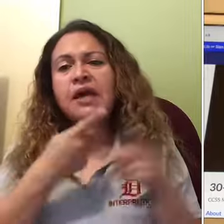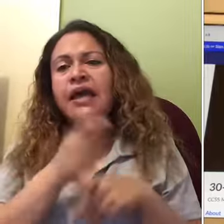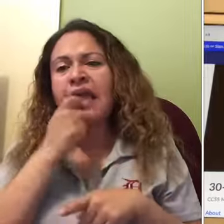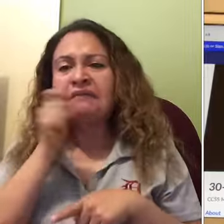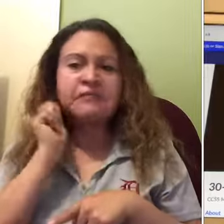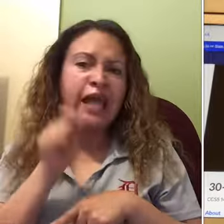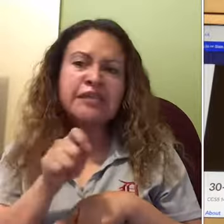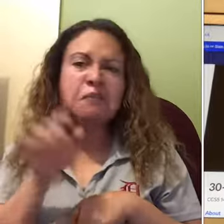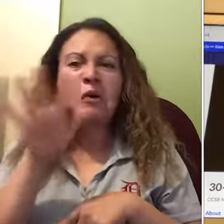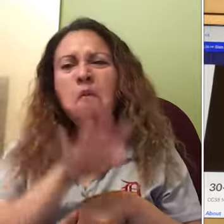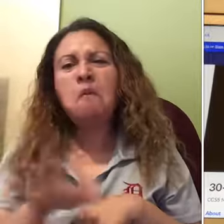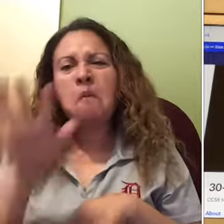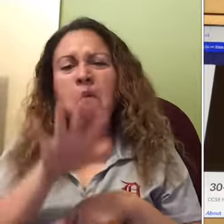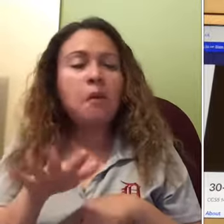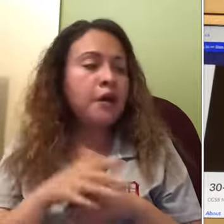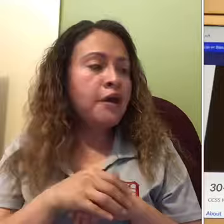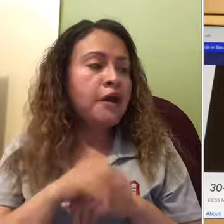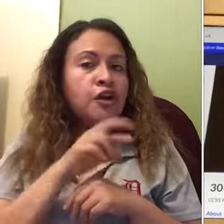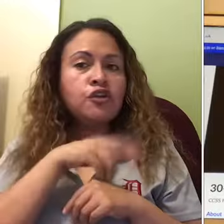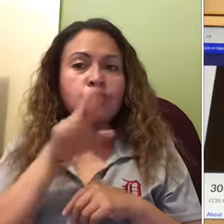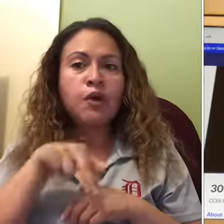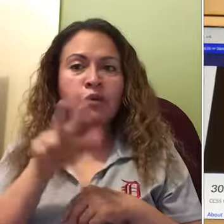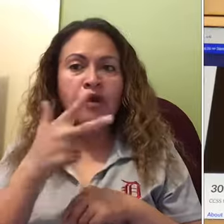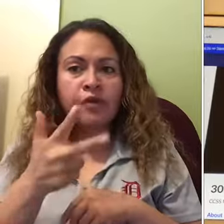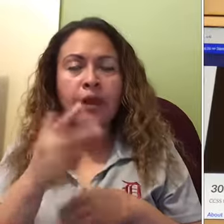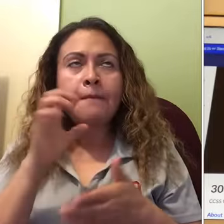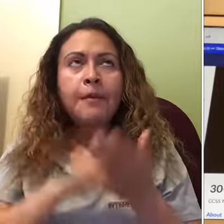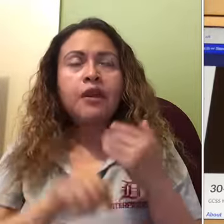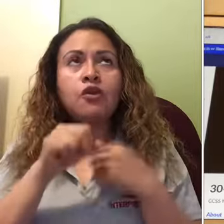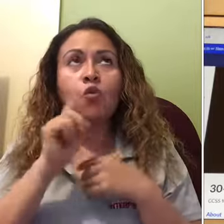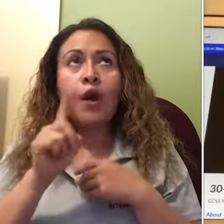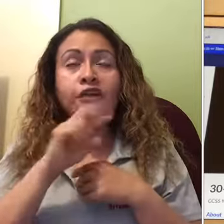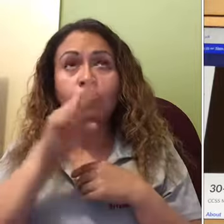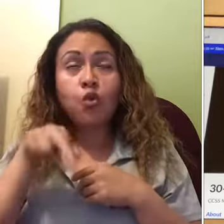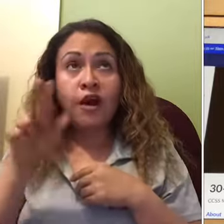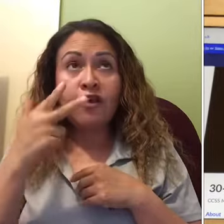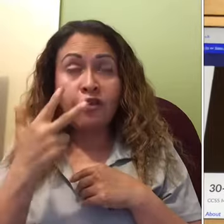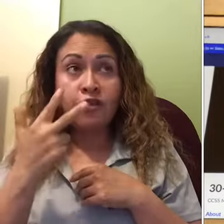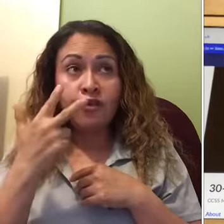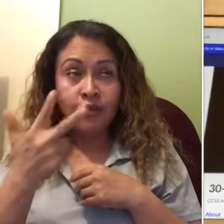approximation for it. Let's see, if we have 2 square root of 3 minus 1 square root of 3, that'll leave us with 1